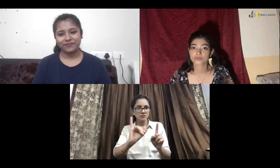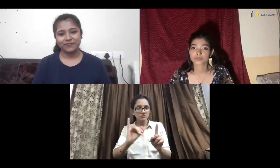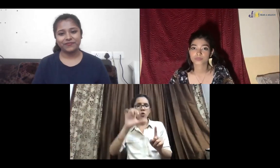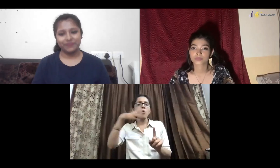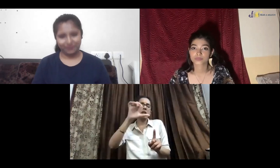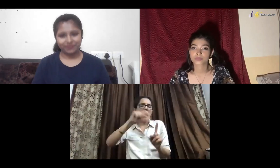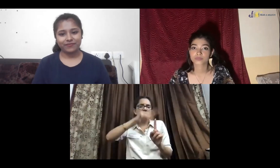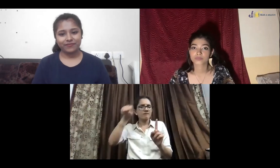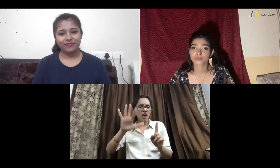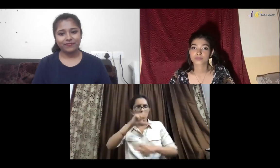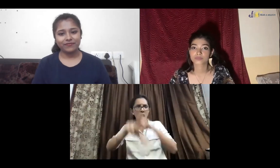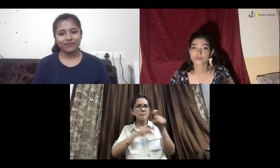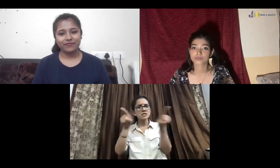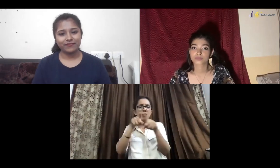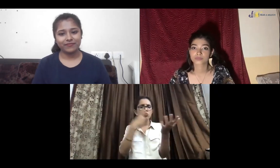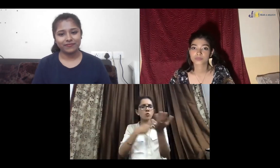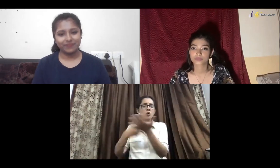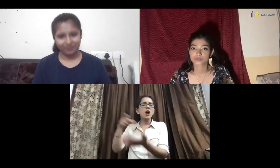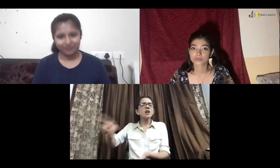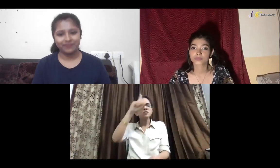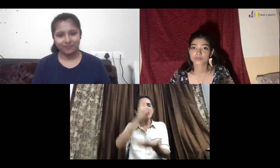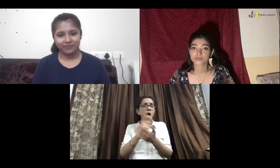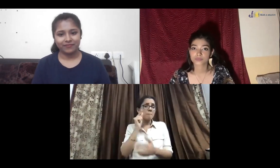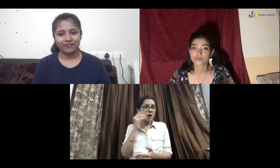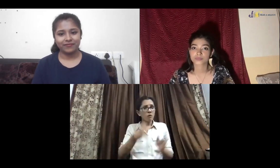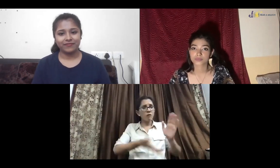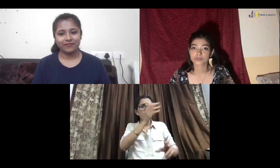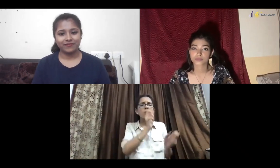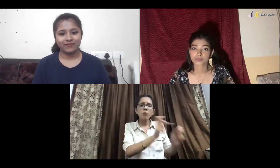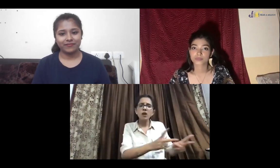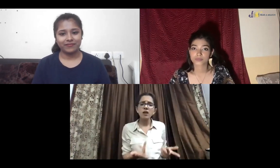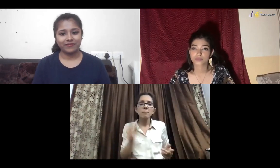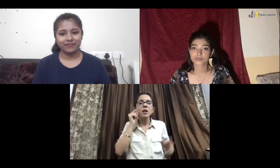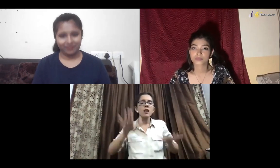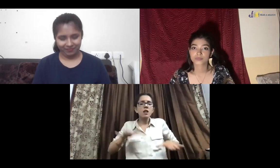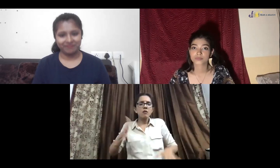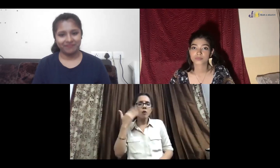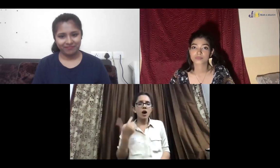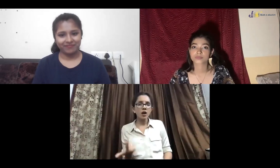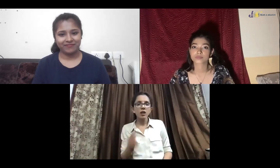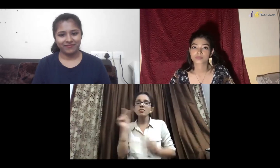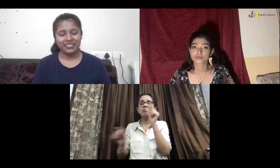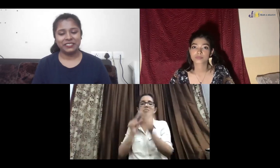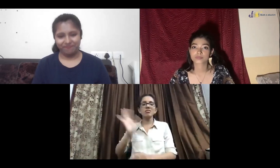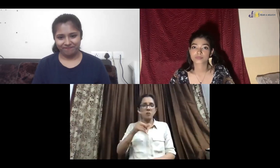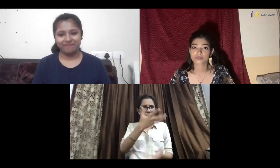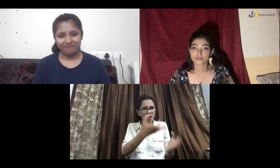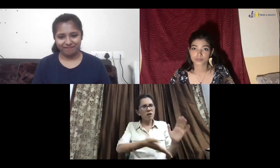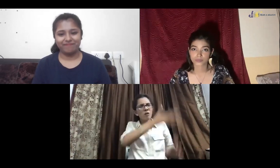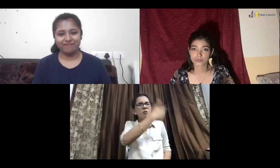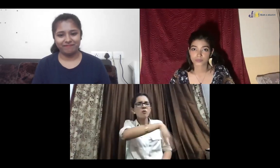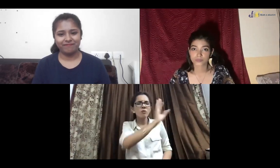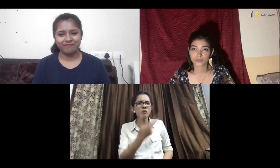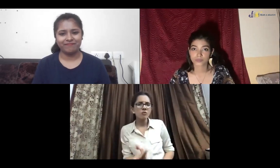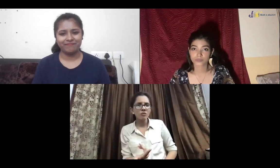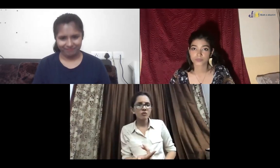being provided to all the people. 9 to 6 or maybe 9 to 5 time would be rules for both of them. If male would like to leave early, they